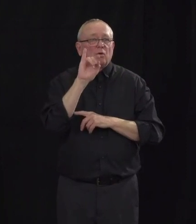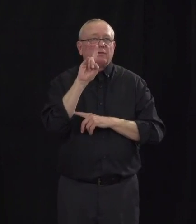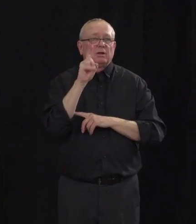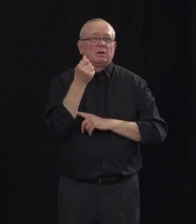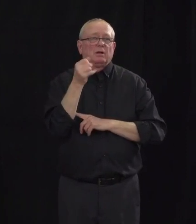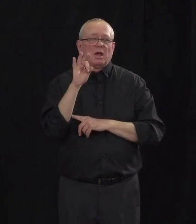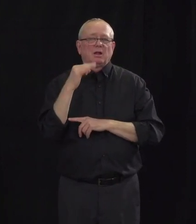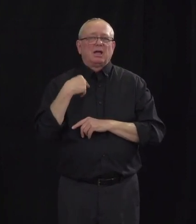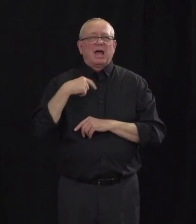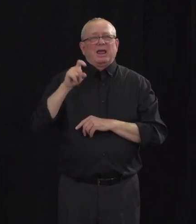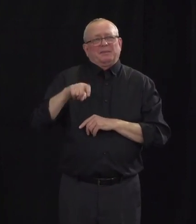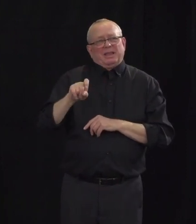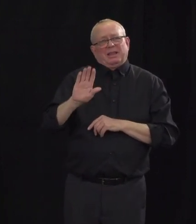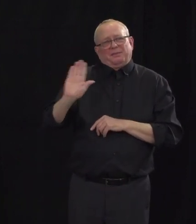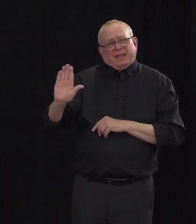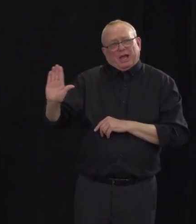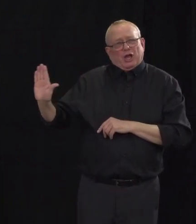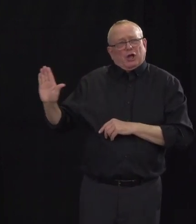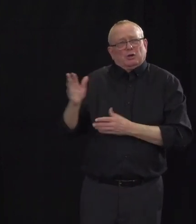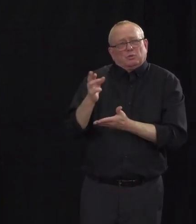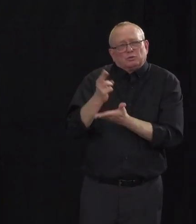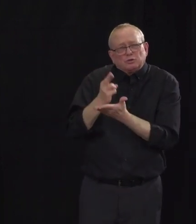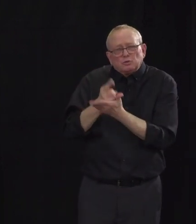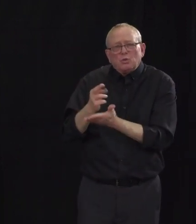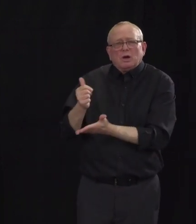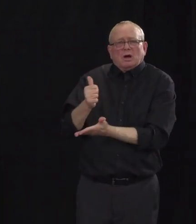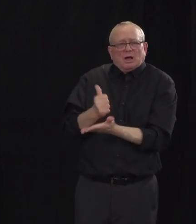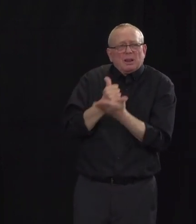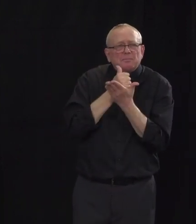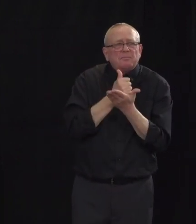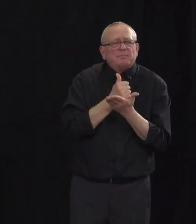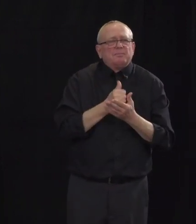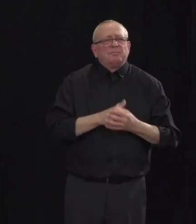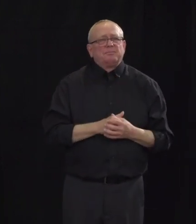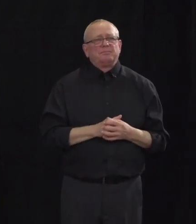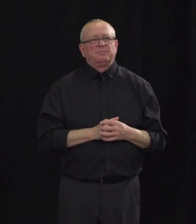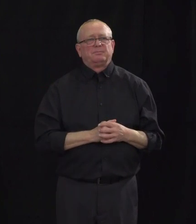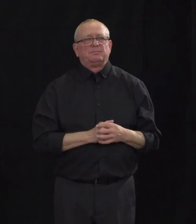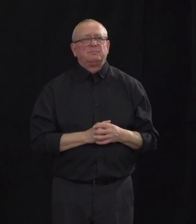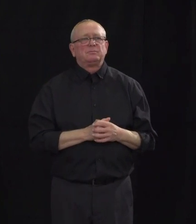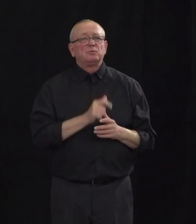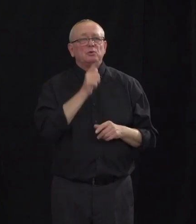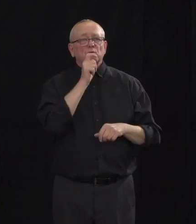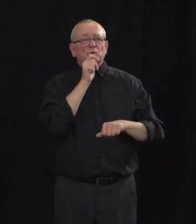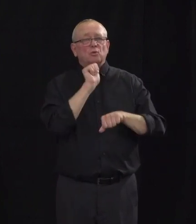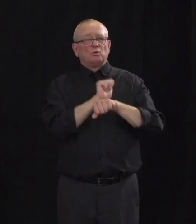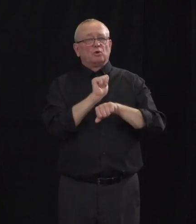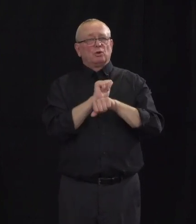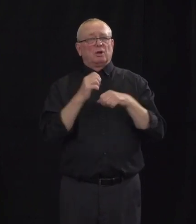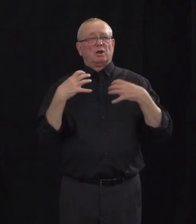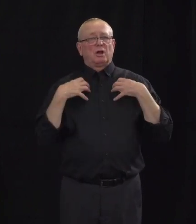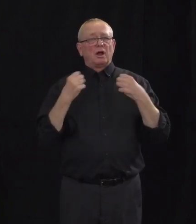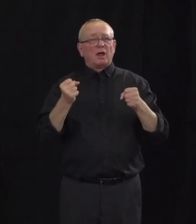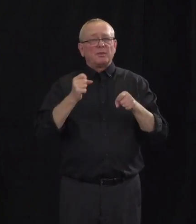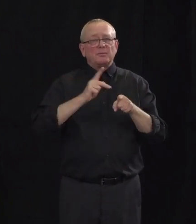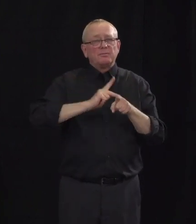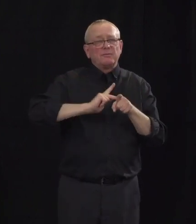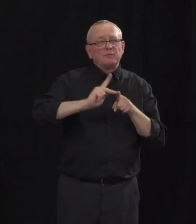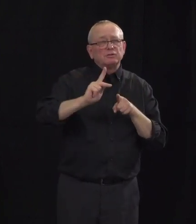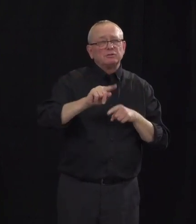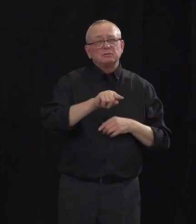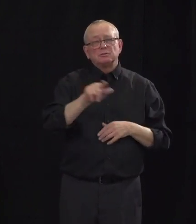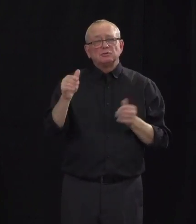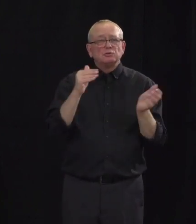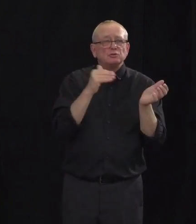COVID-19. To help ease the demand on our hard-working healthcare professionals, the College of Physicians and Surgeons of